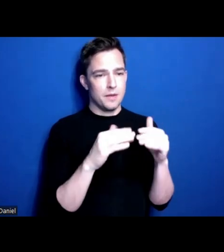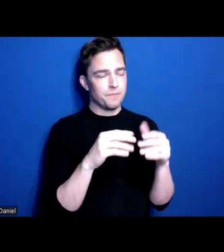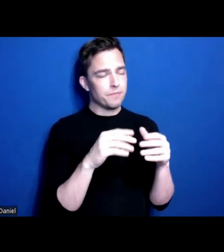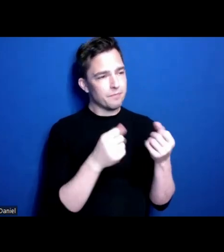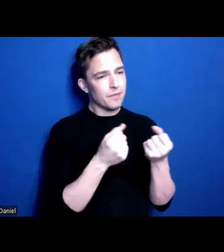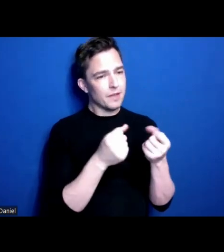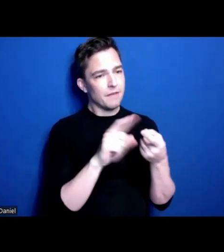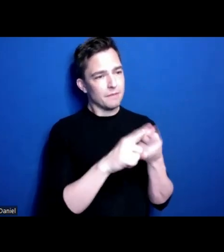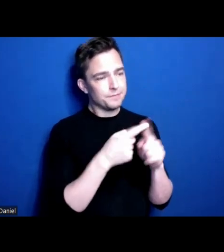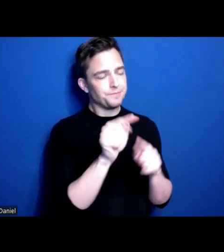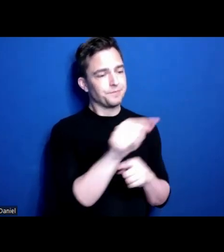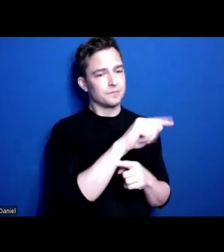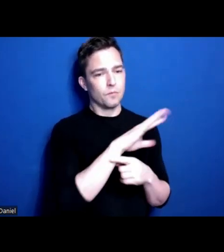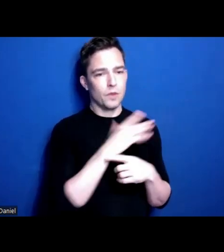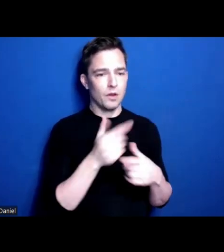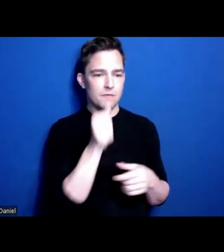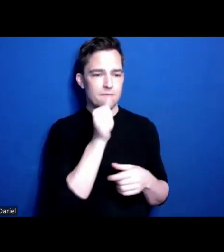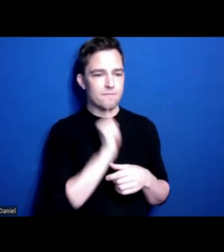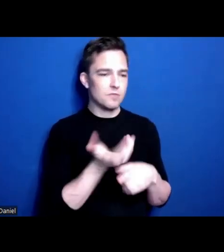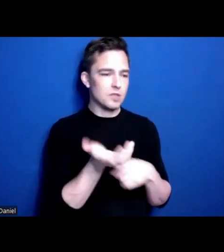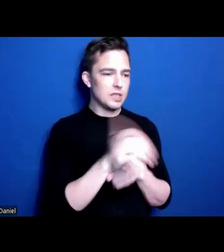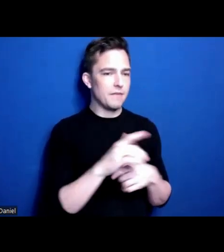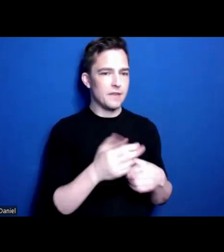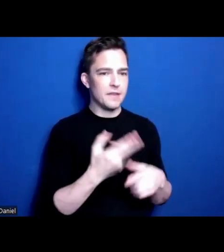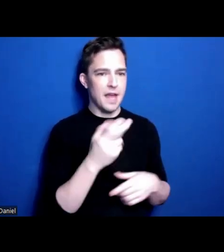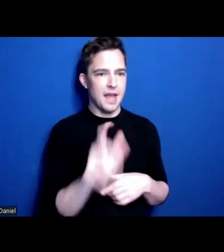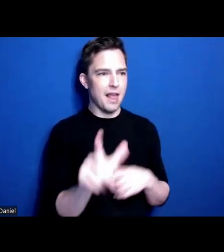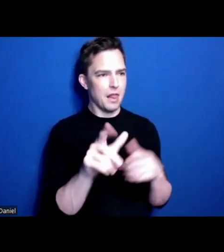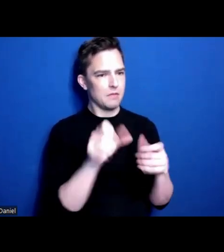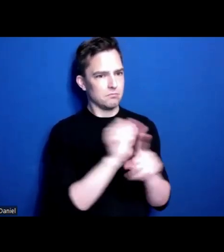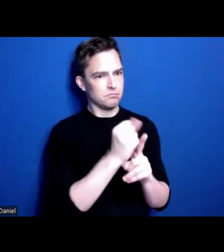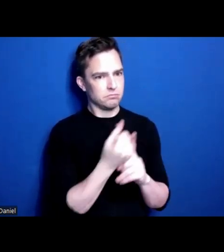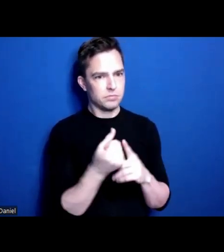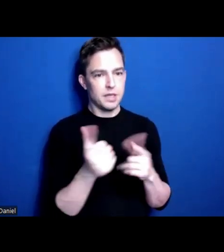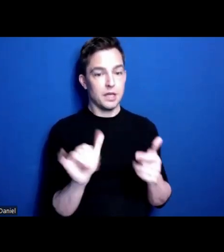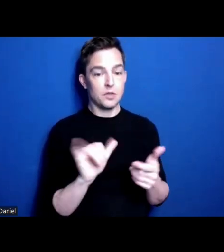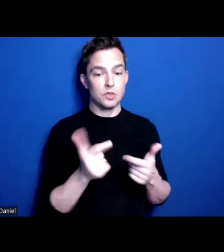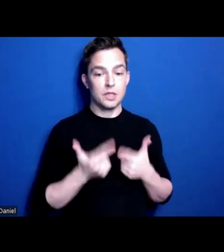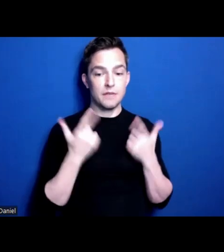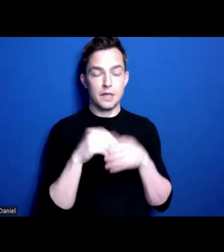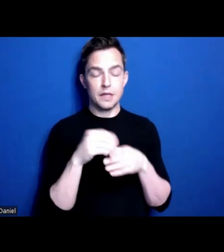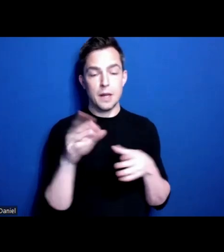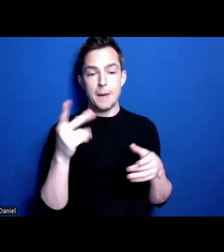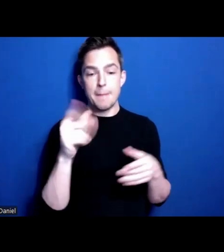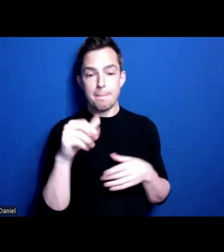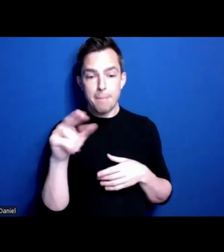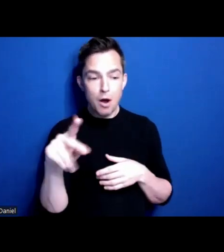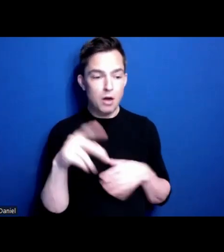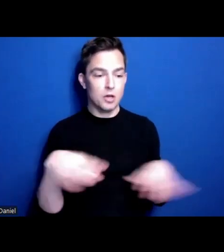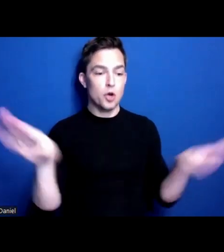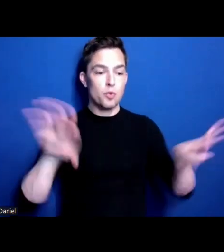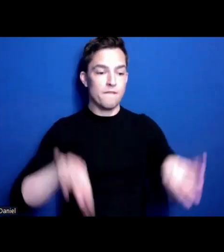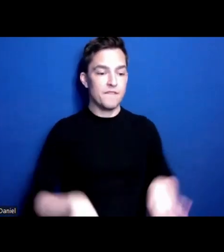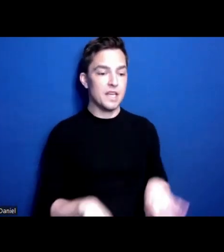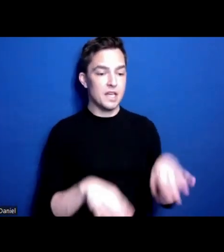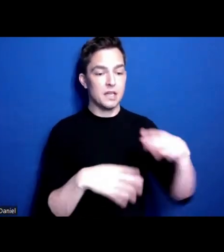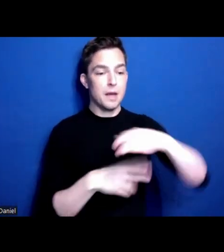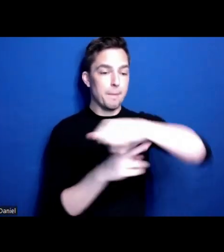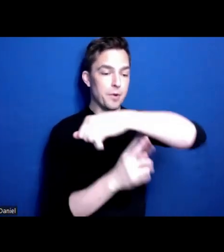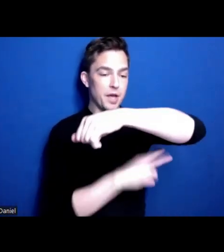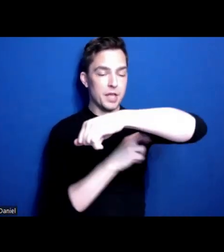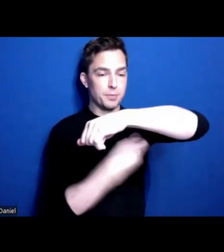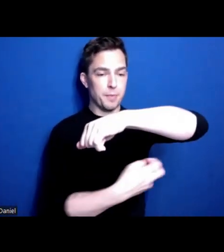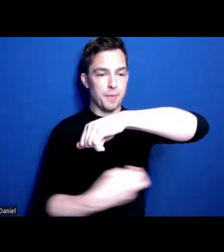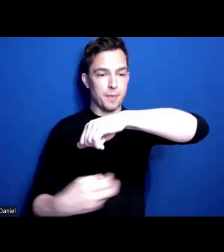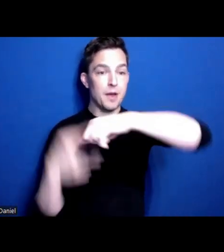hellish conditions of the housing shelters and who live in parks and ravines and under bridges year round because